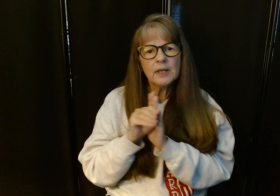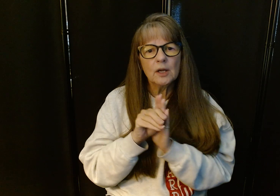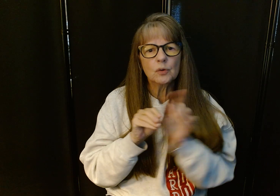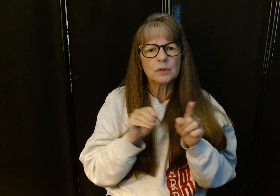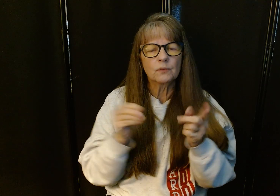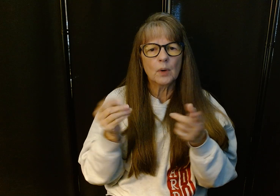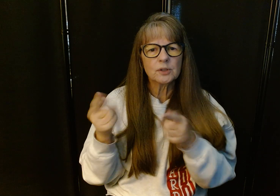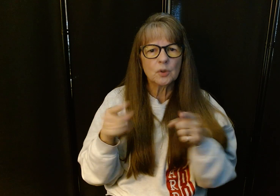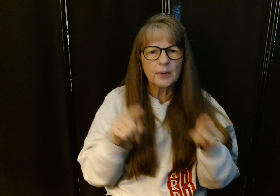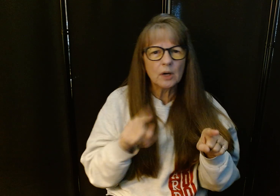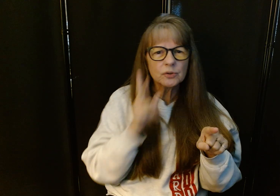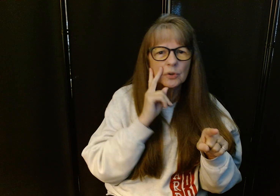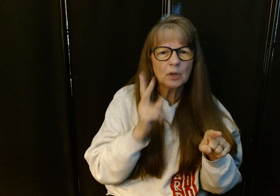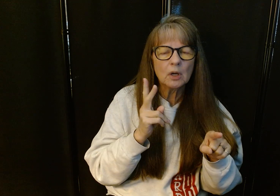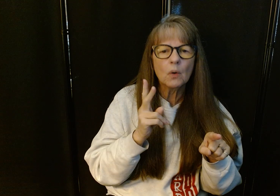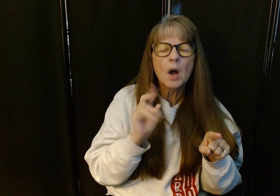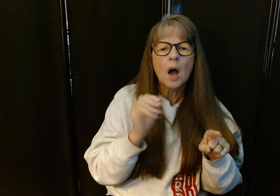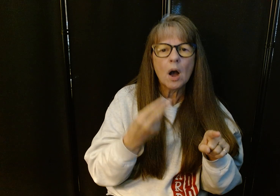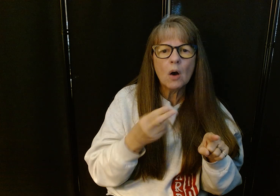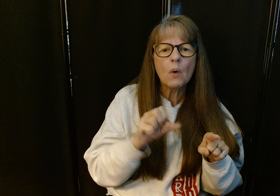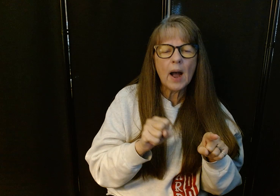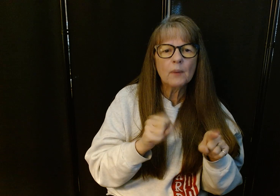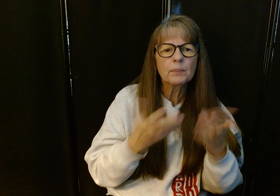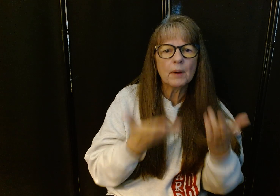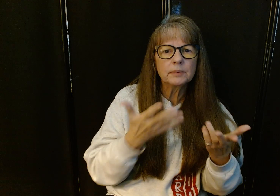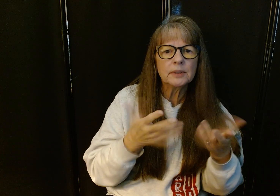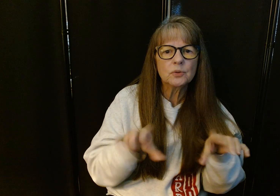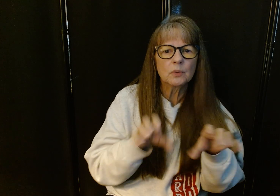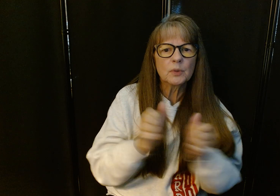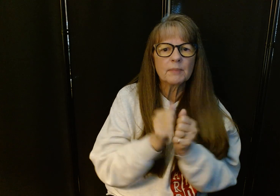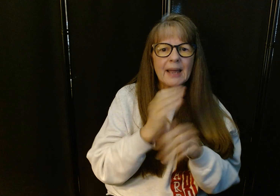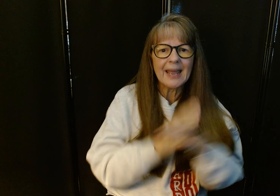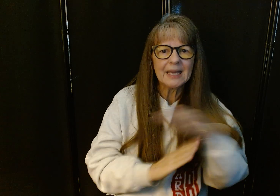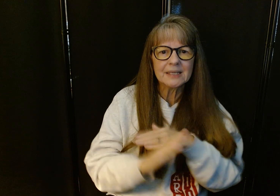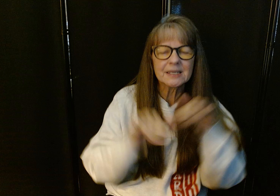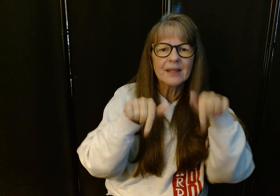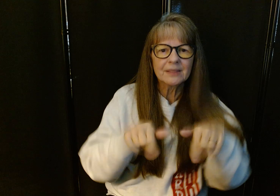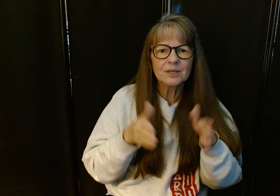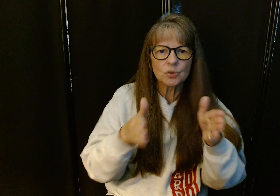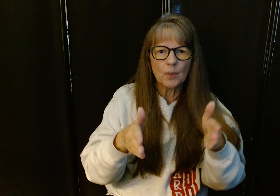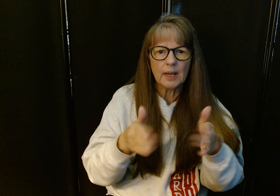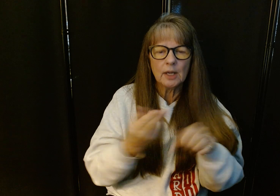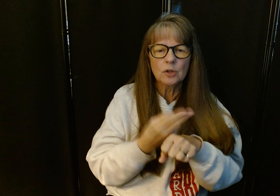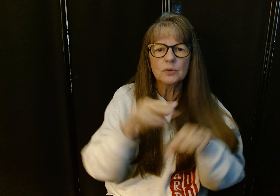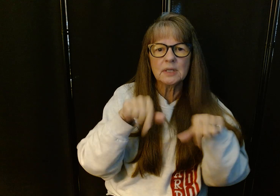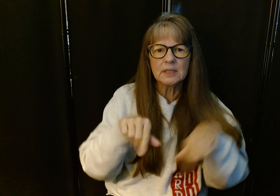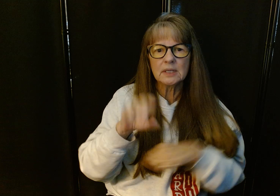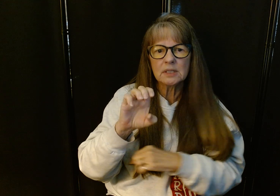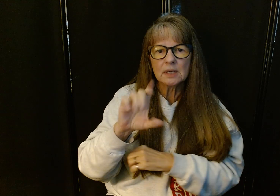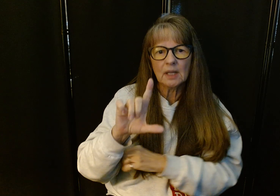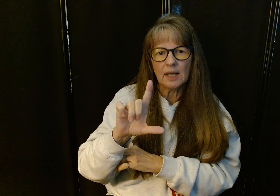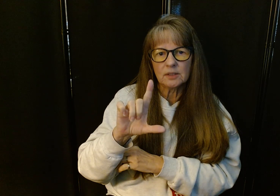videos of what's going on, so you can go, oh, I would probably do it with my hands this way using this